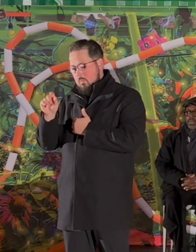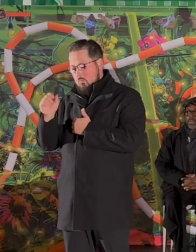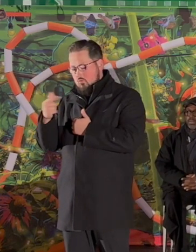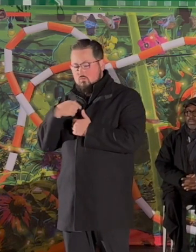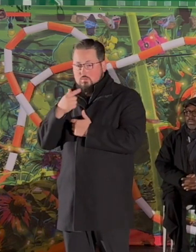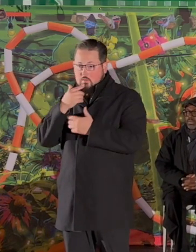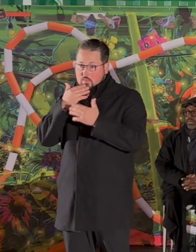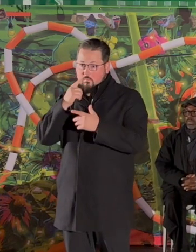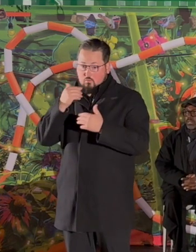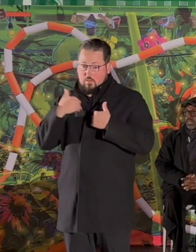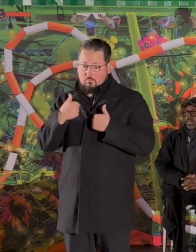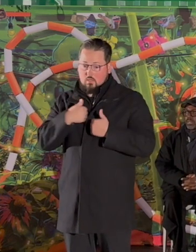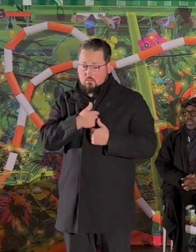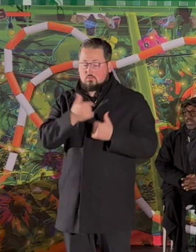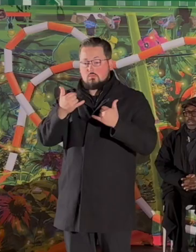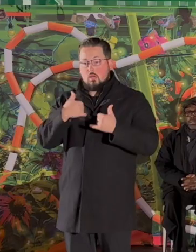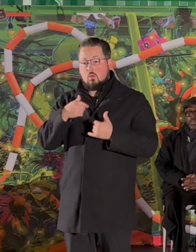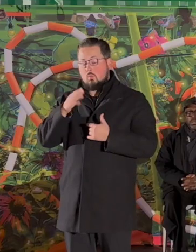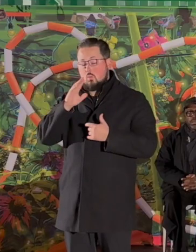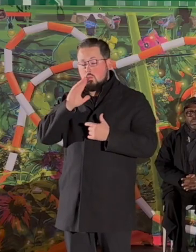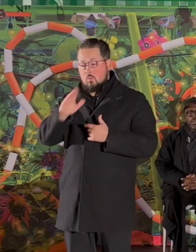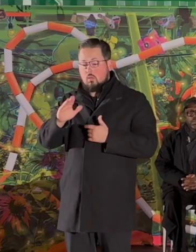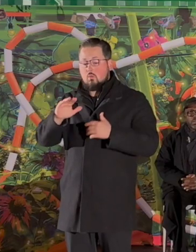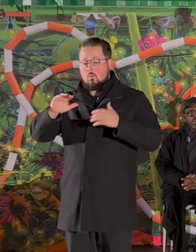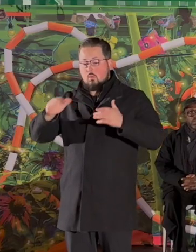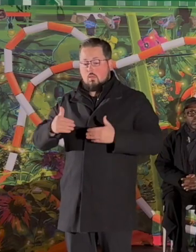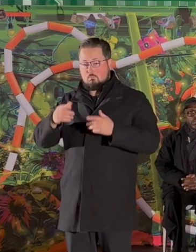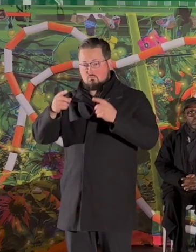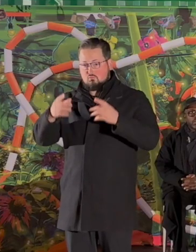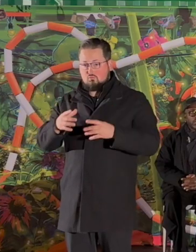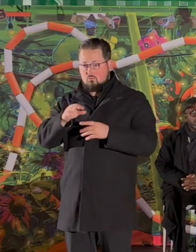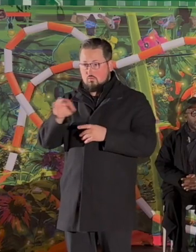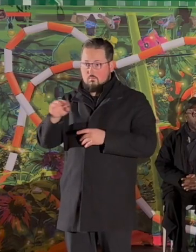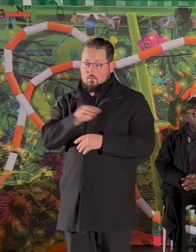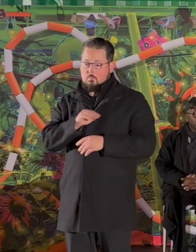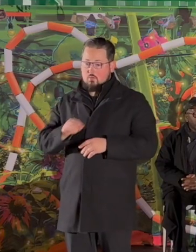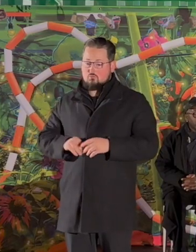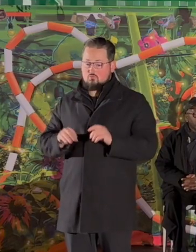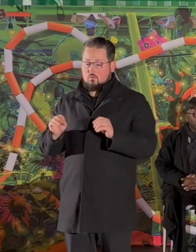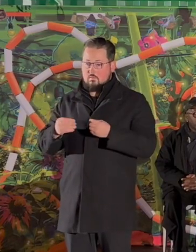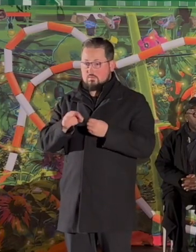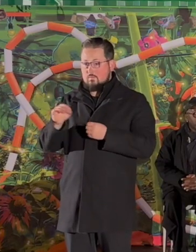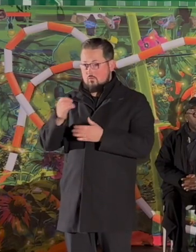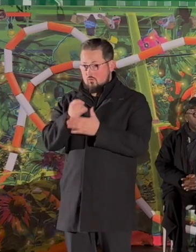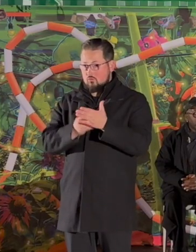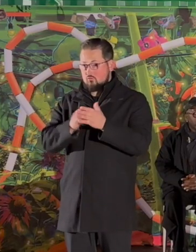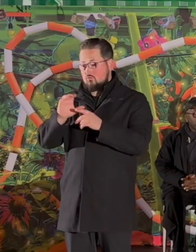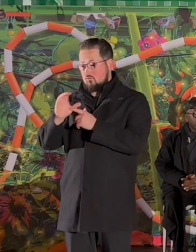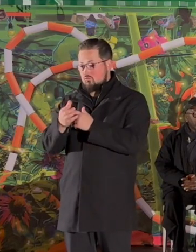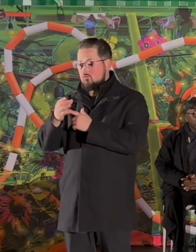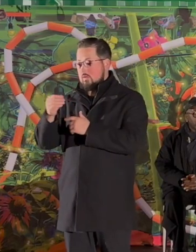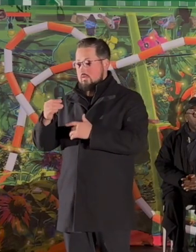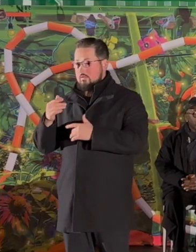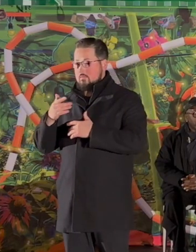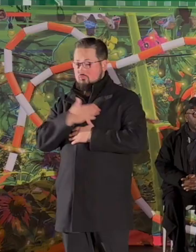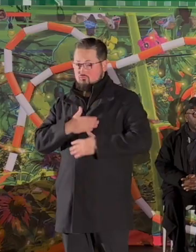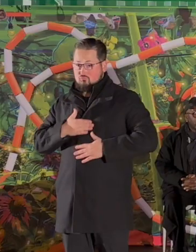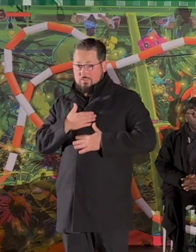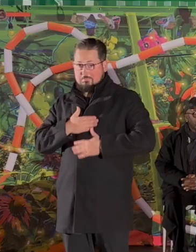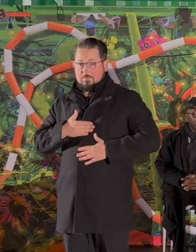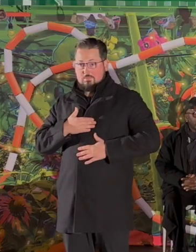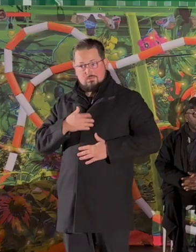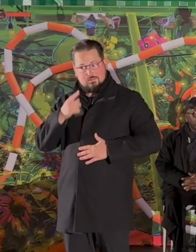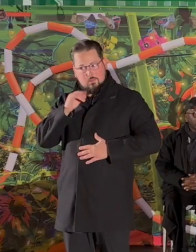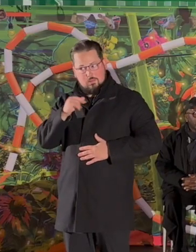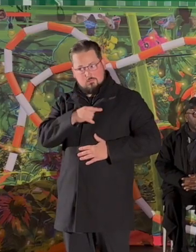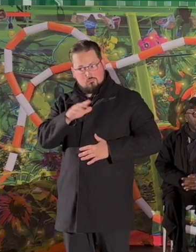having us. And now it's my pleasure to welcome the Director of the Mayor's Office of Arts, Culture, and Entertainment, sounds like a